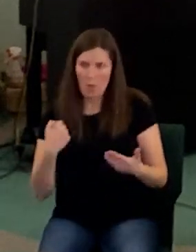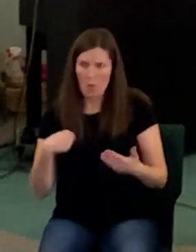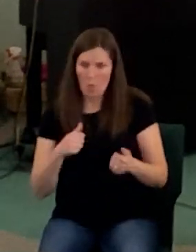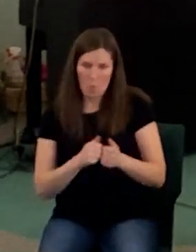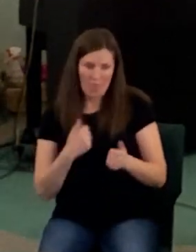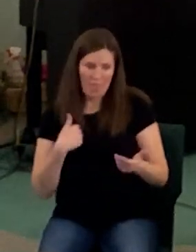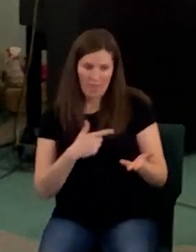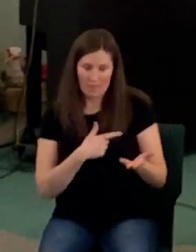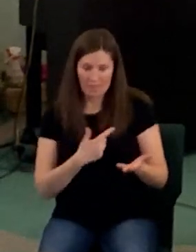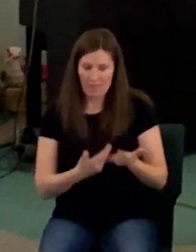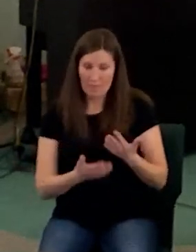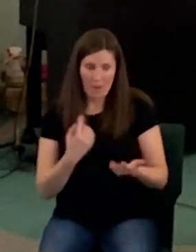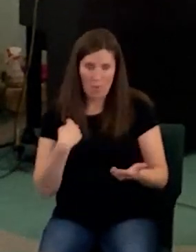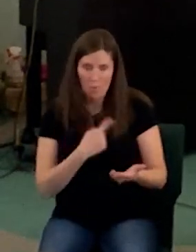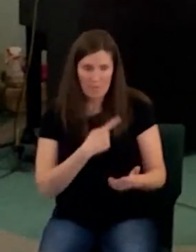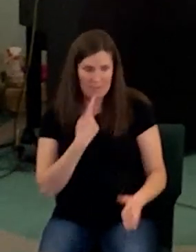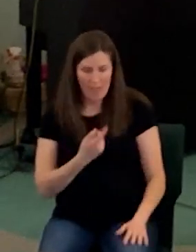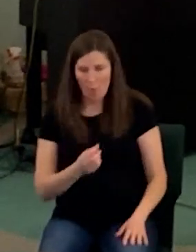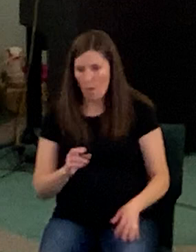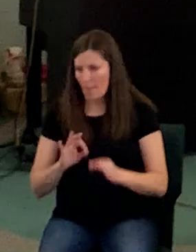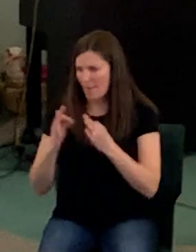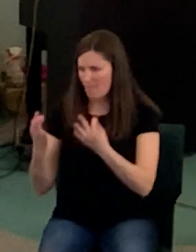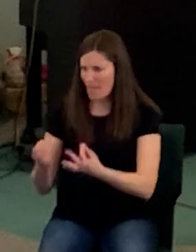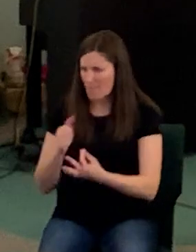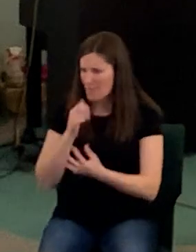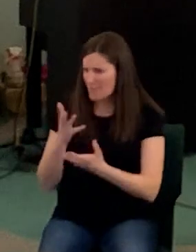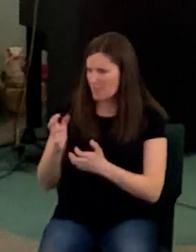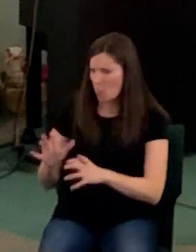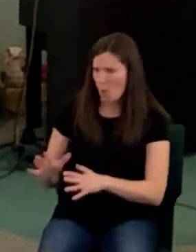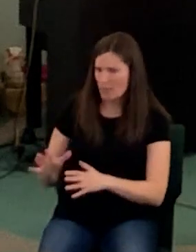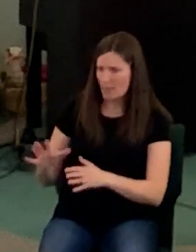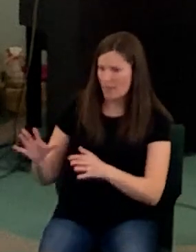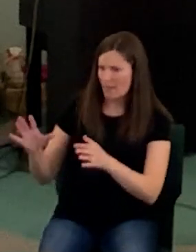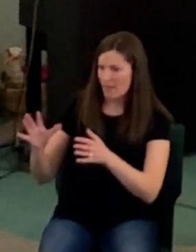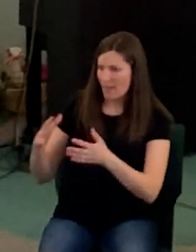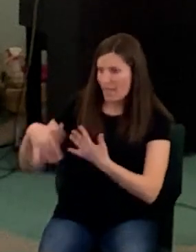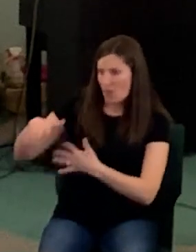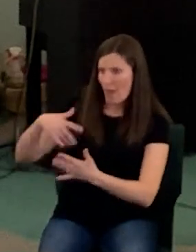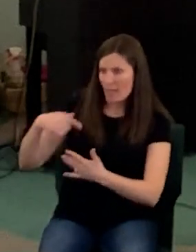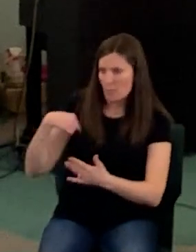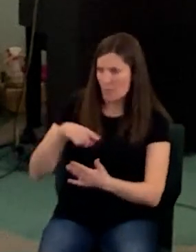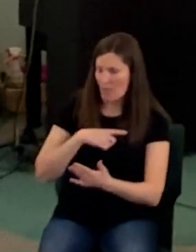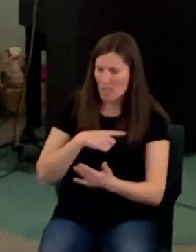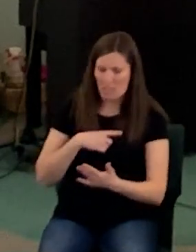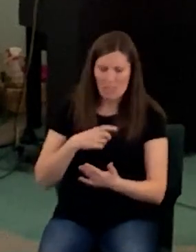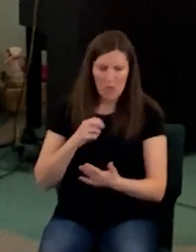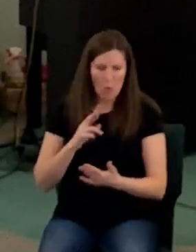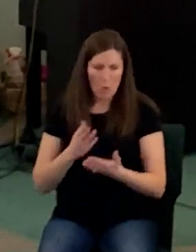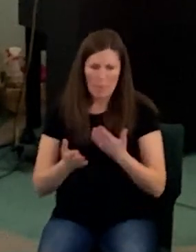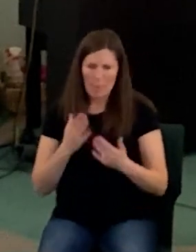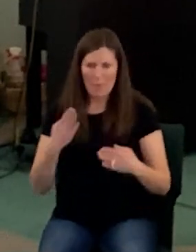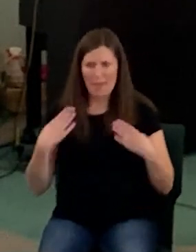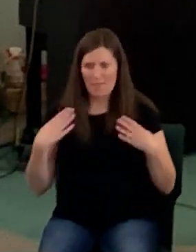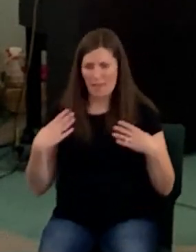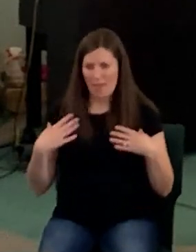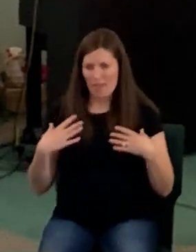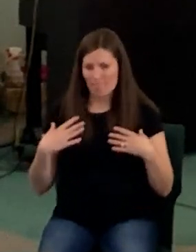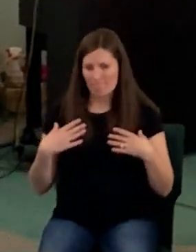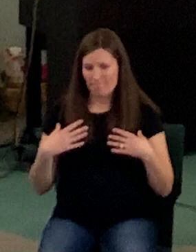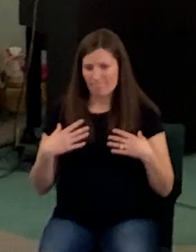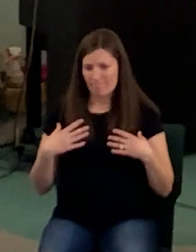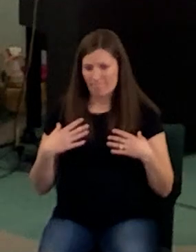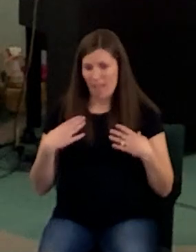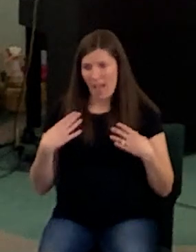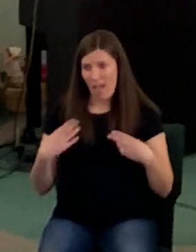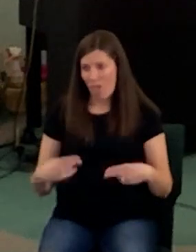Maybe family members that don't want to interact with us. Maybe we have health issues that don't seem to go away.